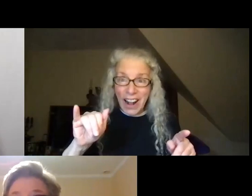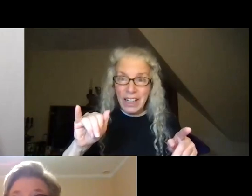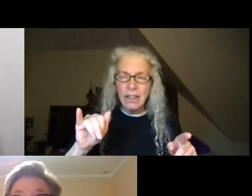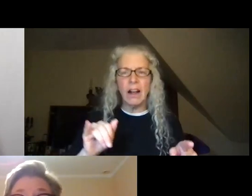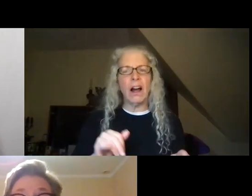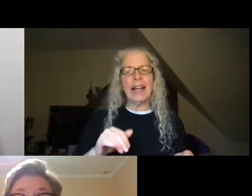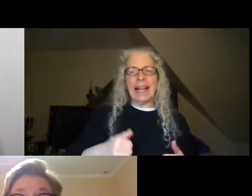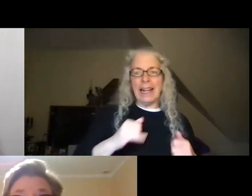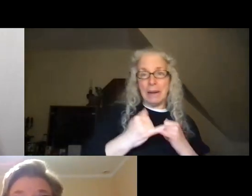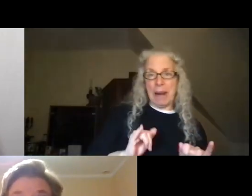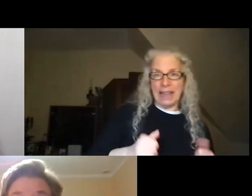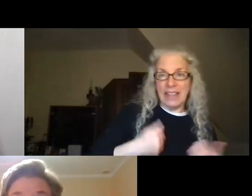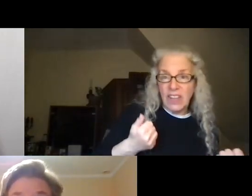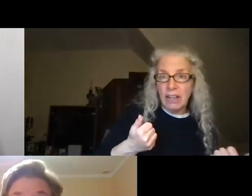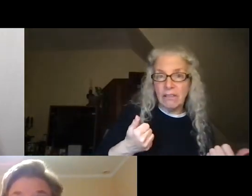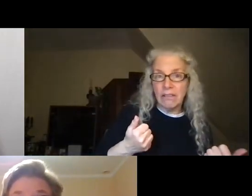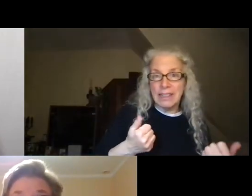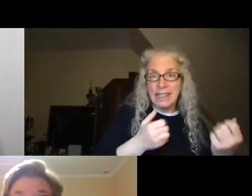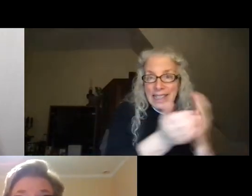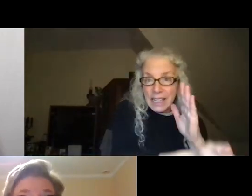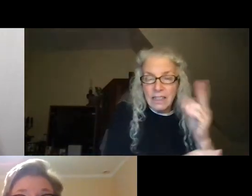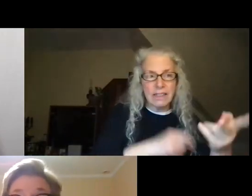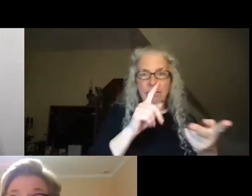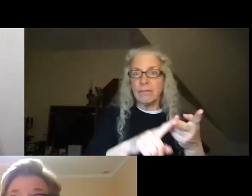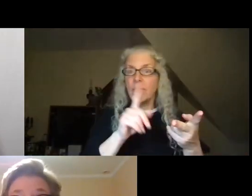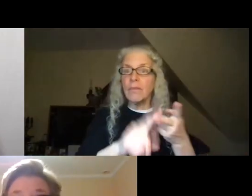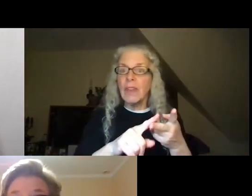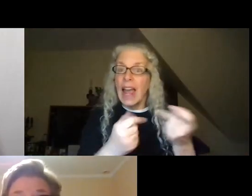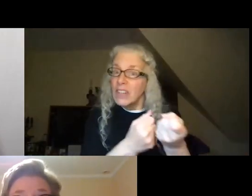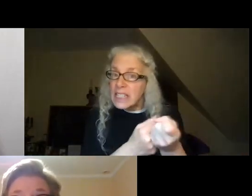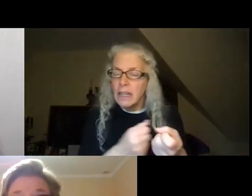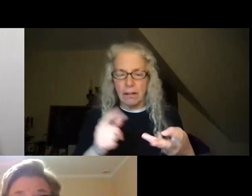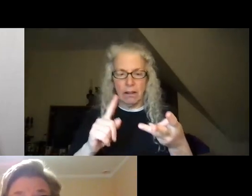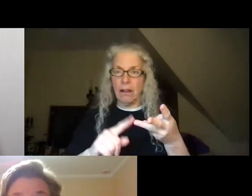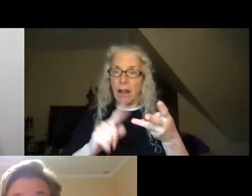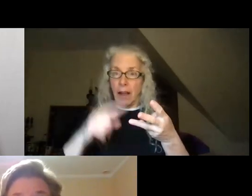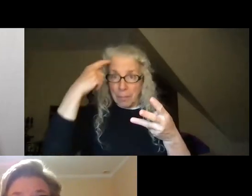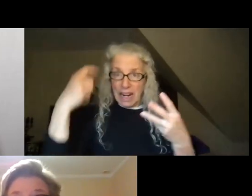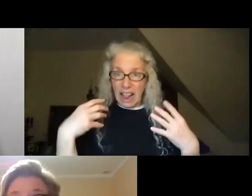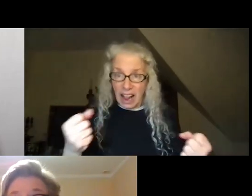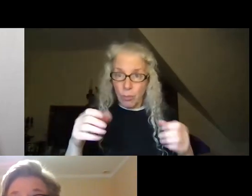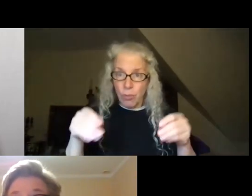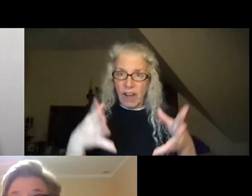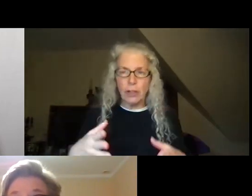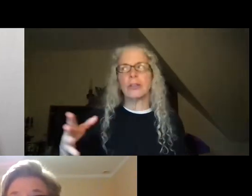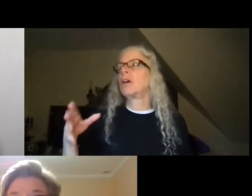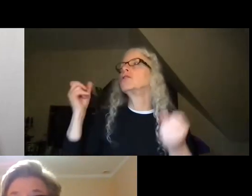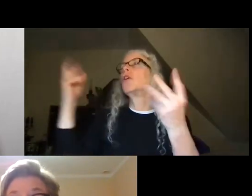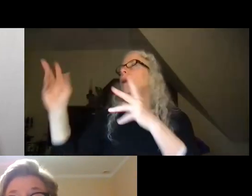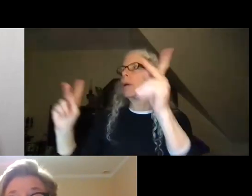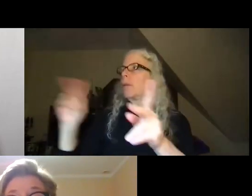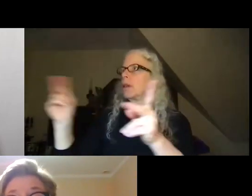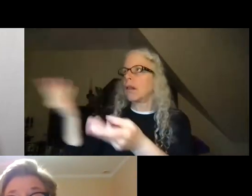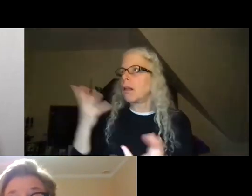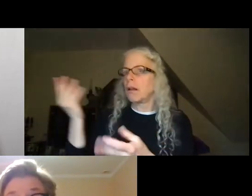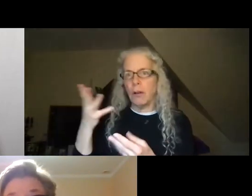you could potentially have a mental health provider, which is something I hear the need for every day. And